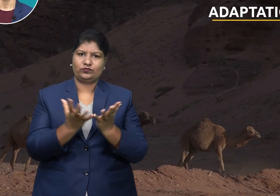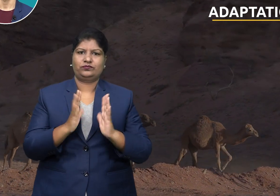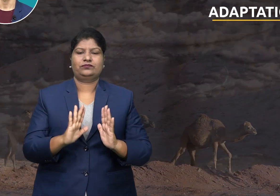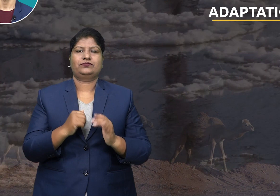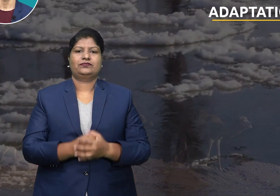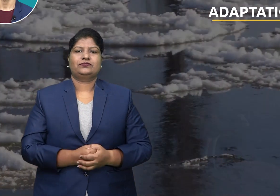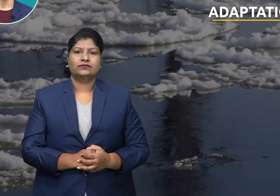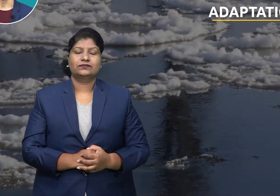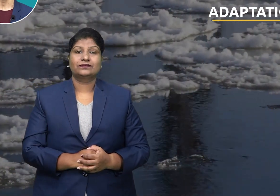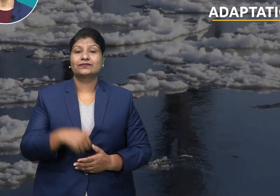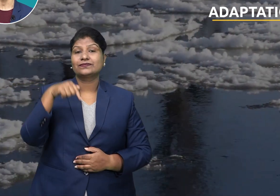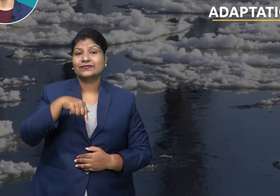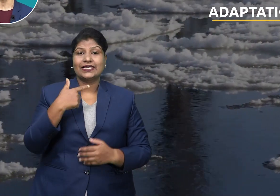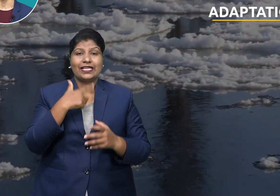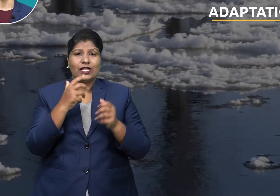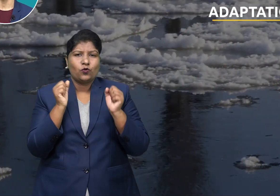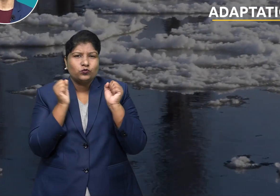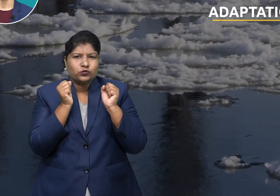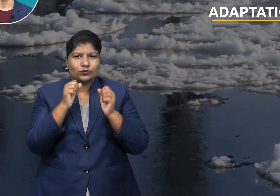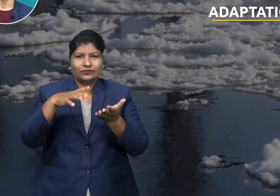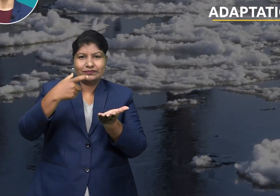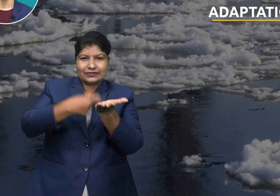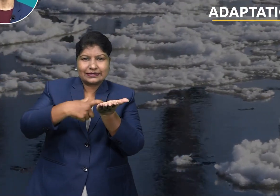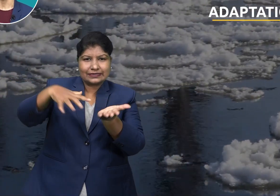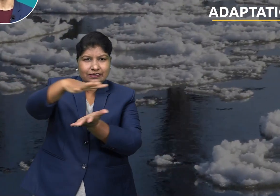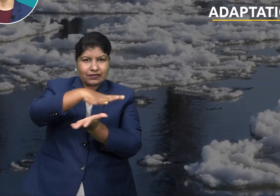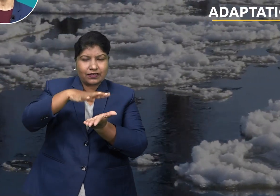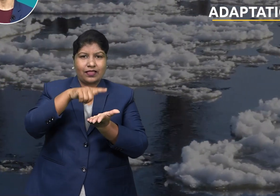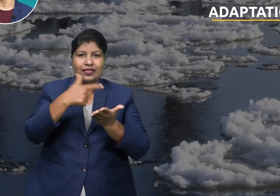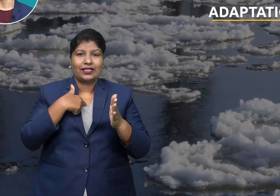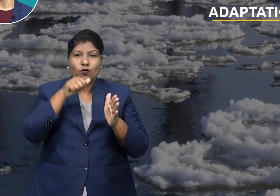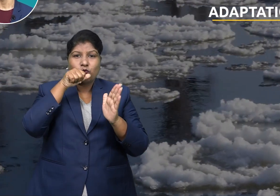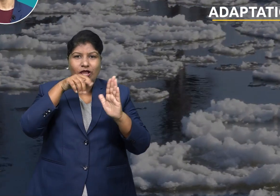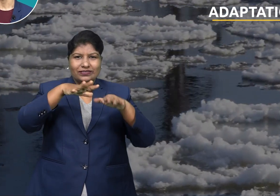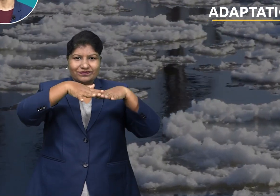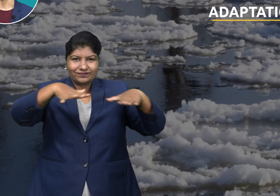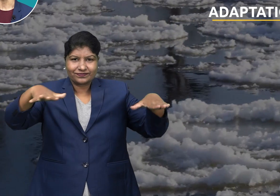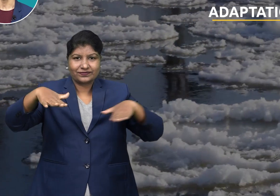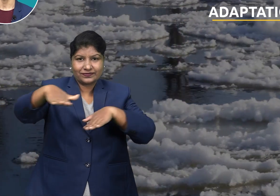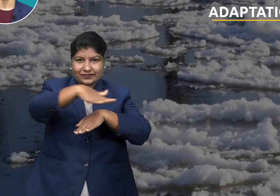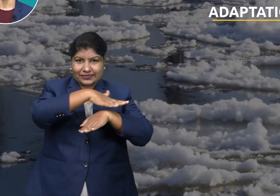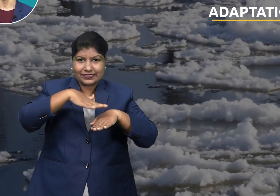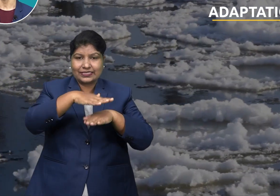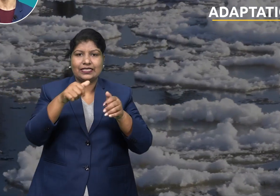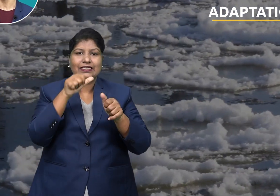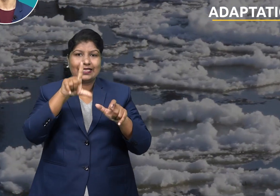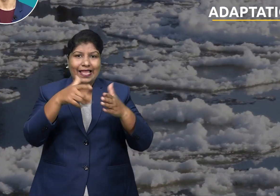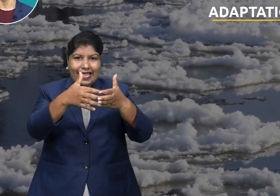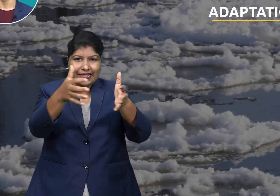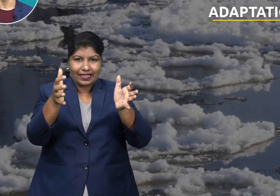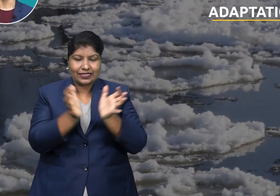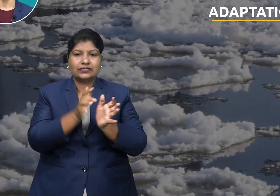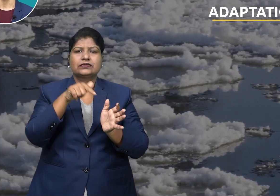In cold regions, the upper layers of the lakes get